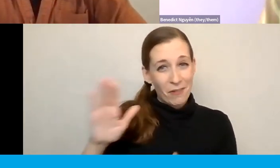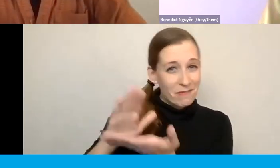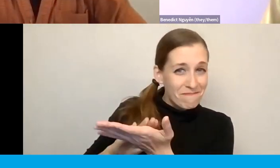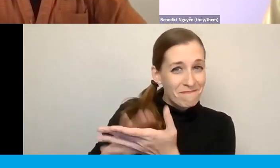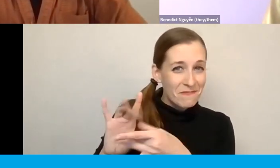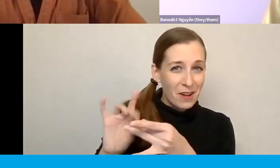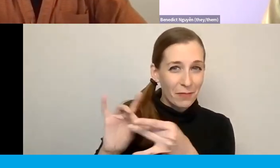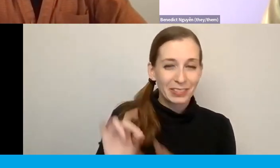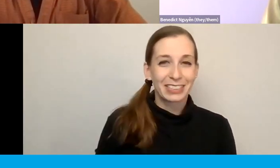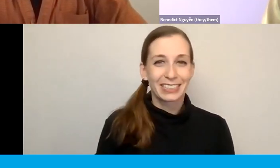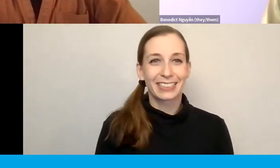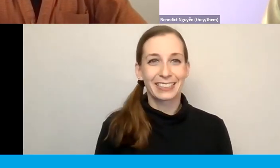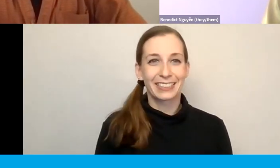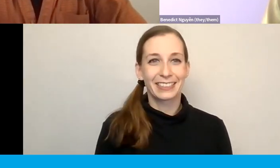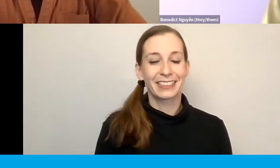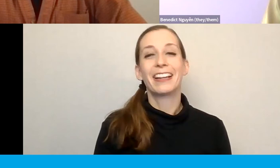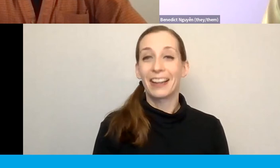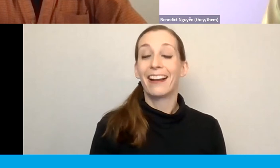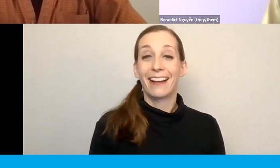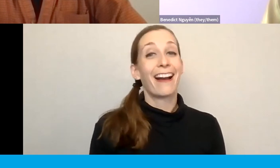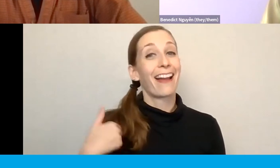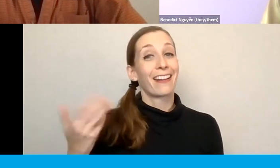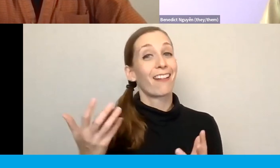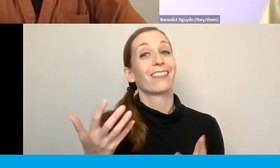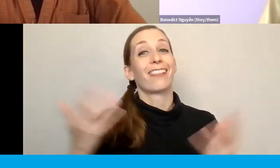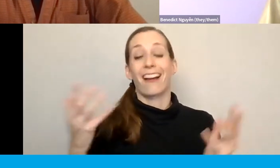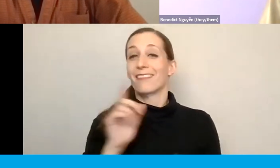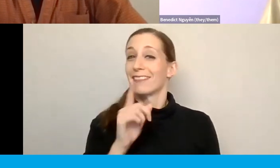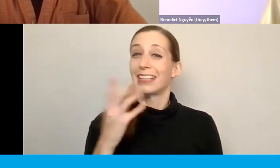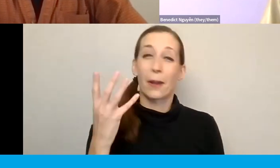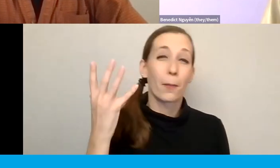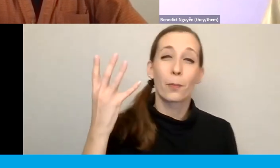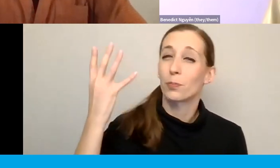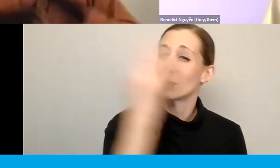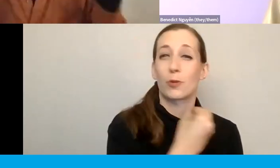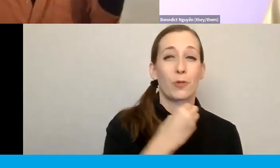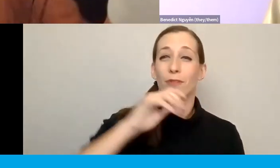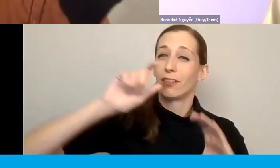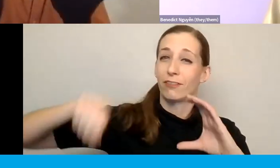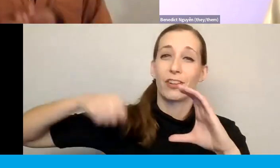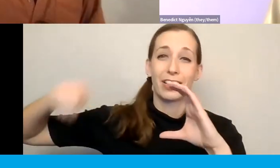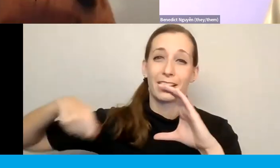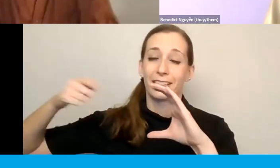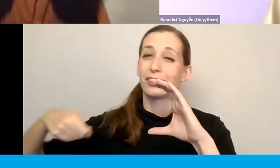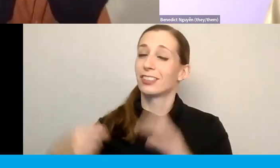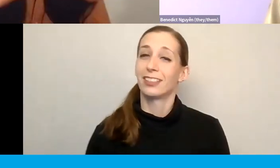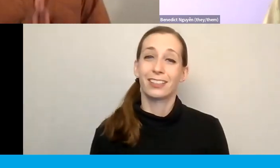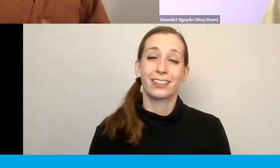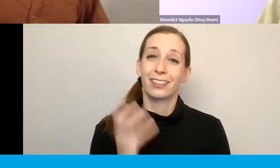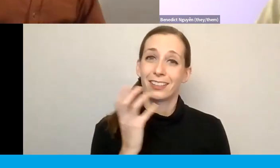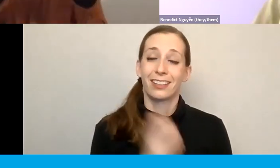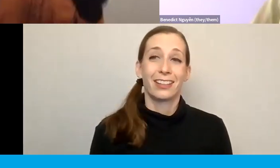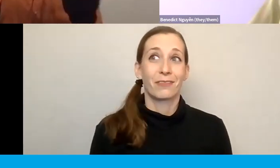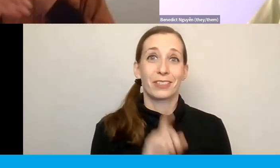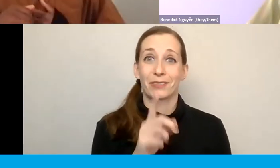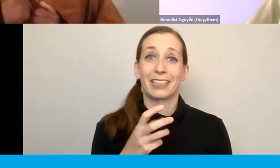There was a lot of beautiful footage. It was a lot. It was hard to not just like, yeah, put that out and